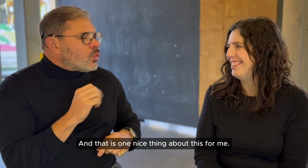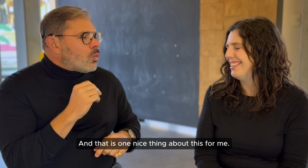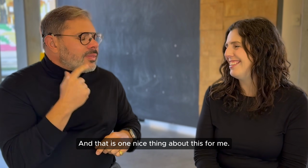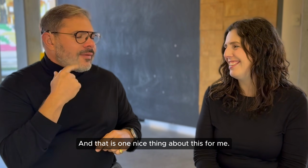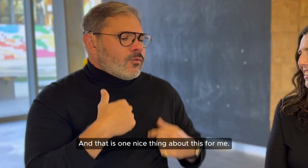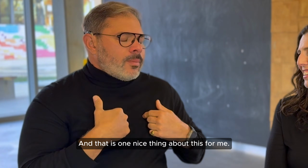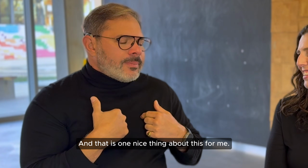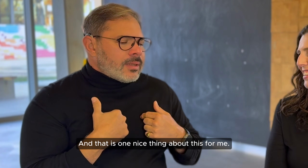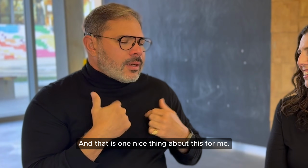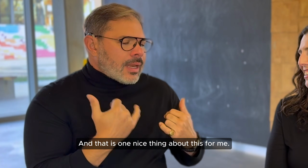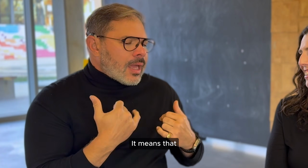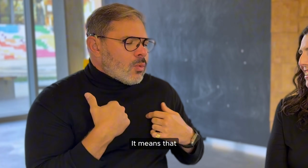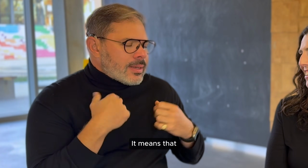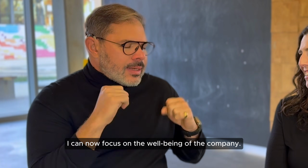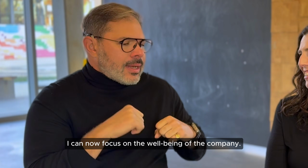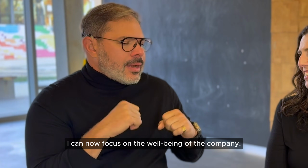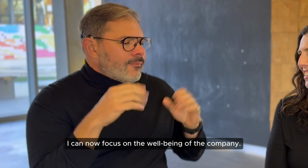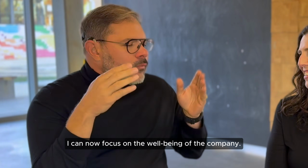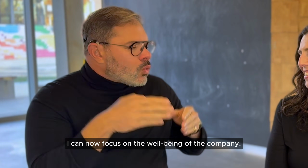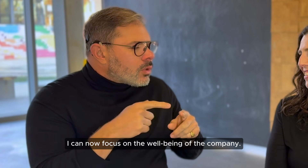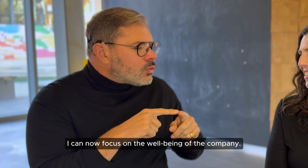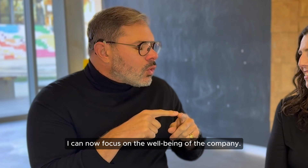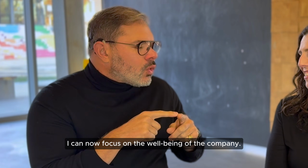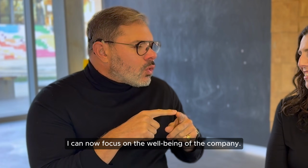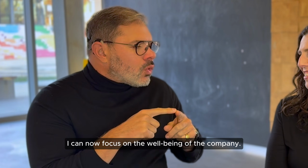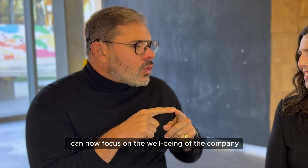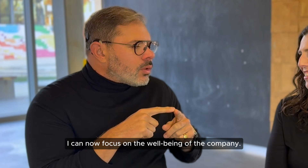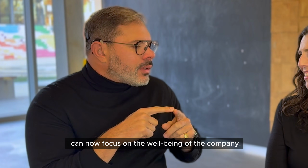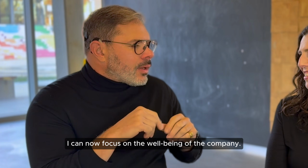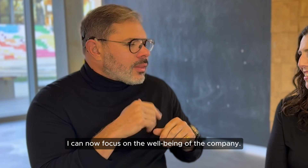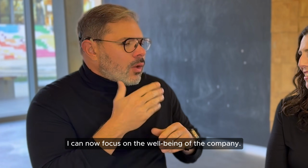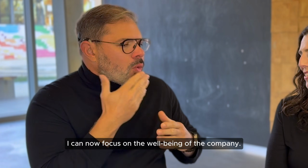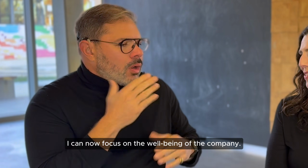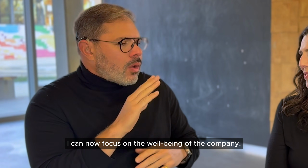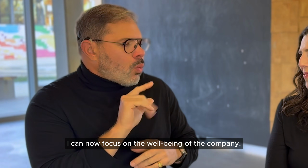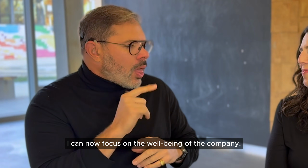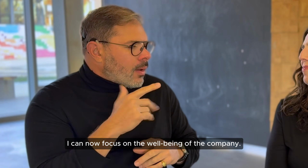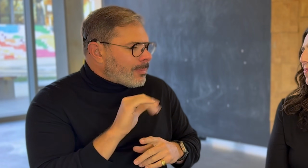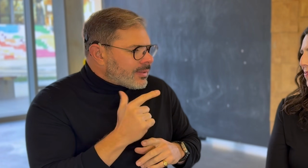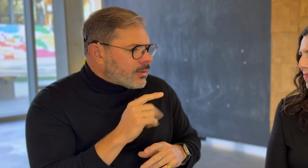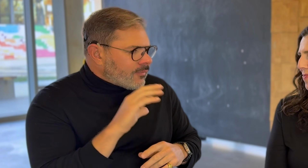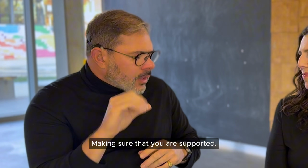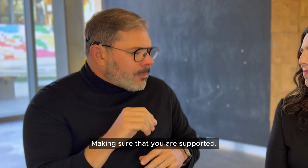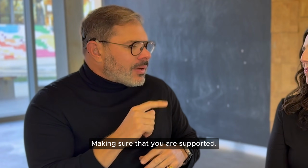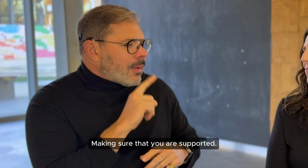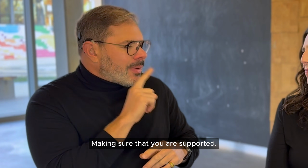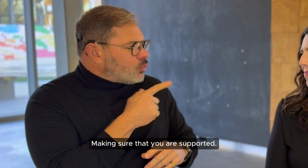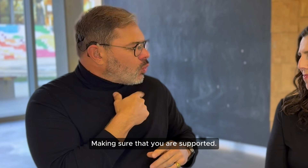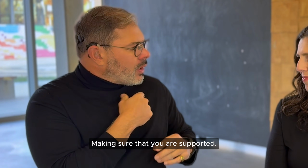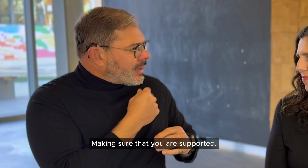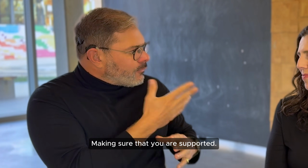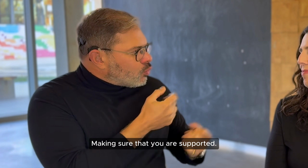about this. For me, it means that I can now focus on the well being of the company, making sure that you are